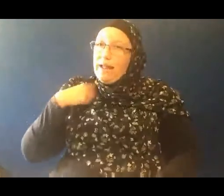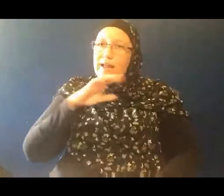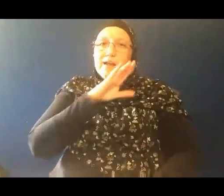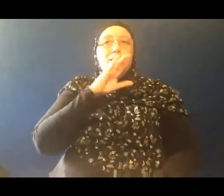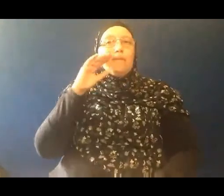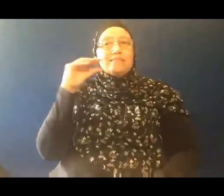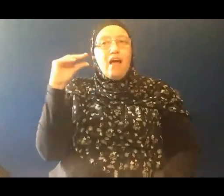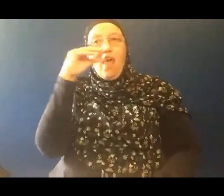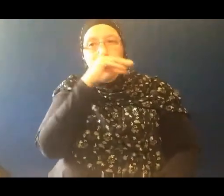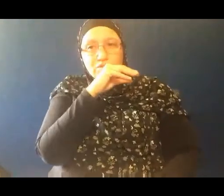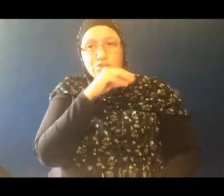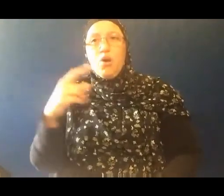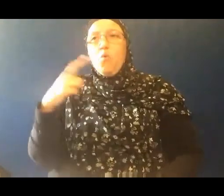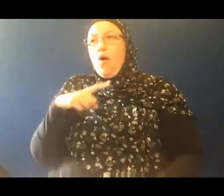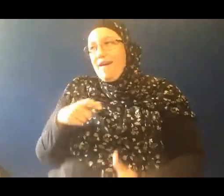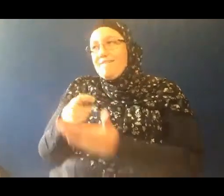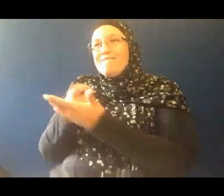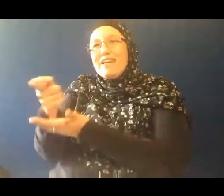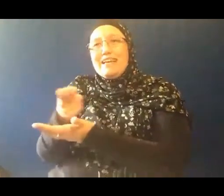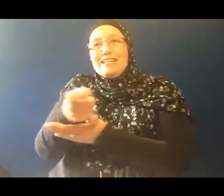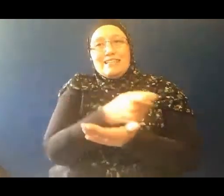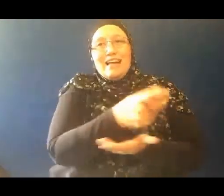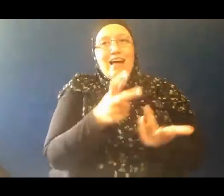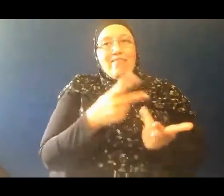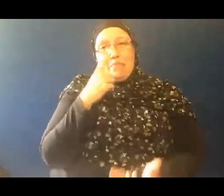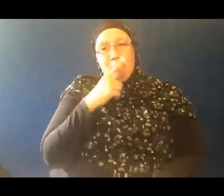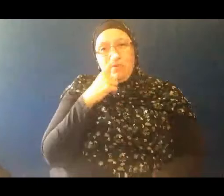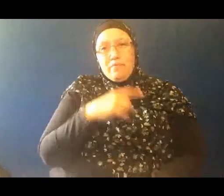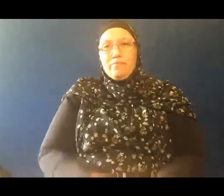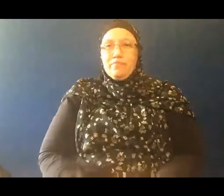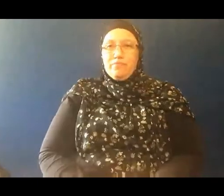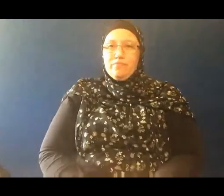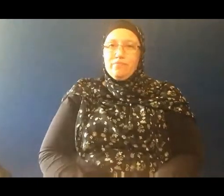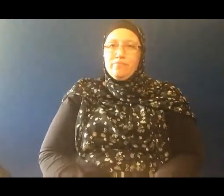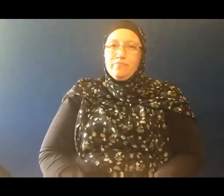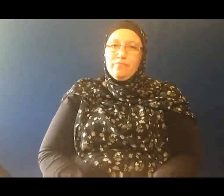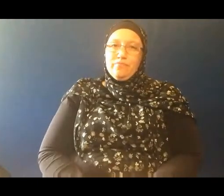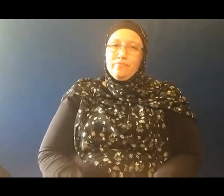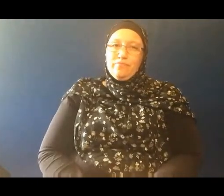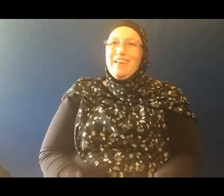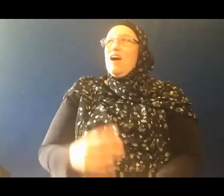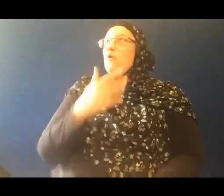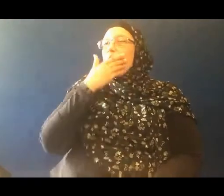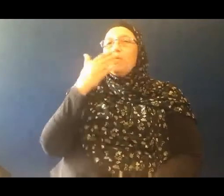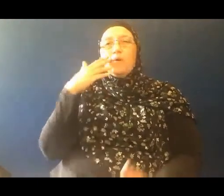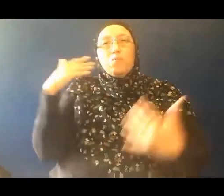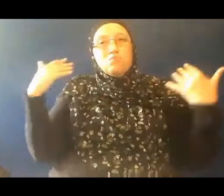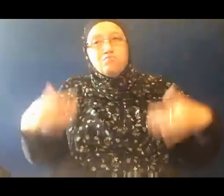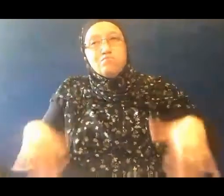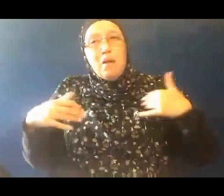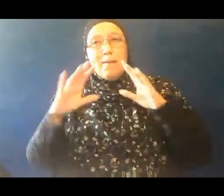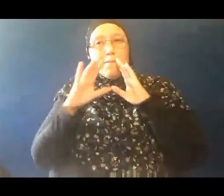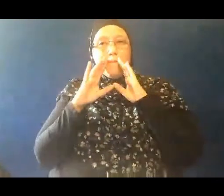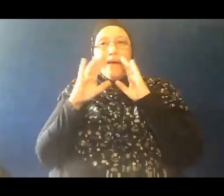Especially remember Ramadan 2020 is a golden, unique opportunity for us. Your